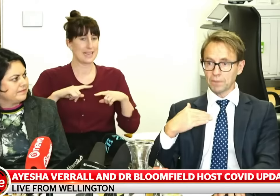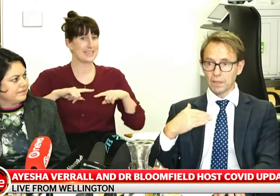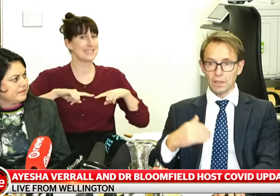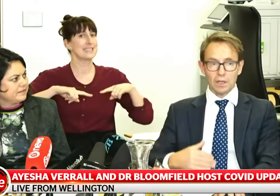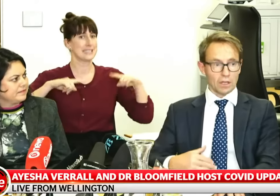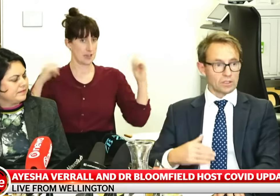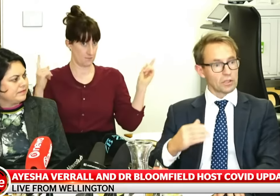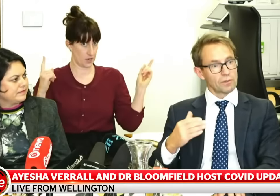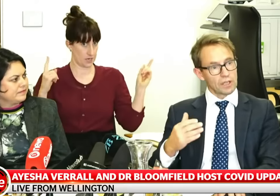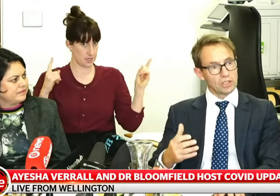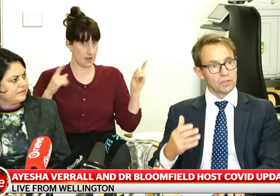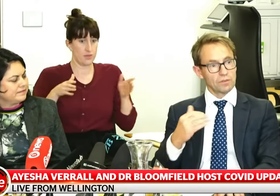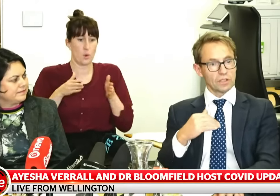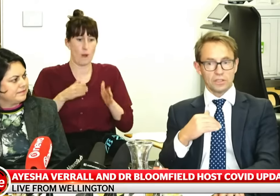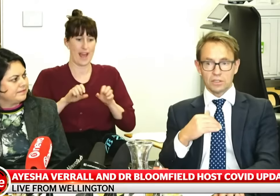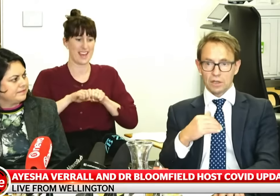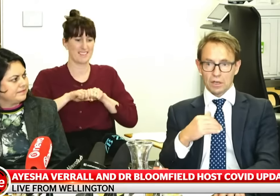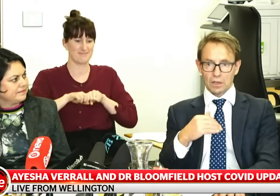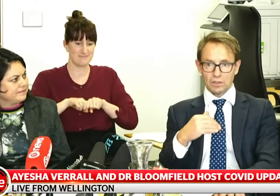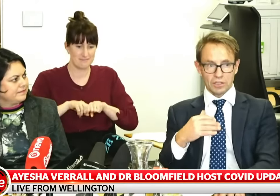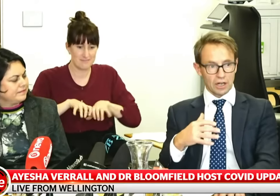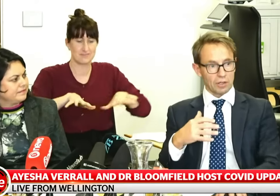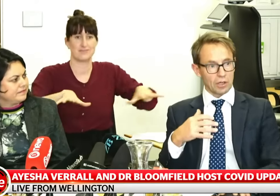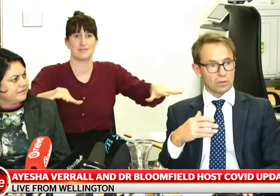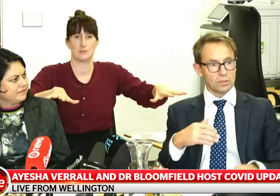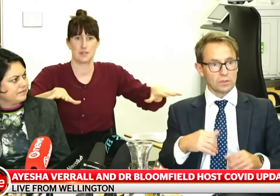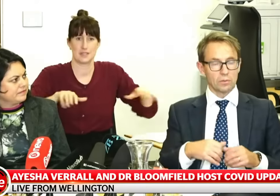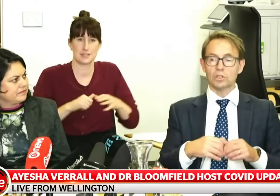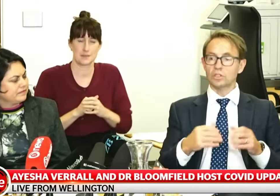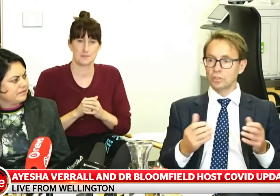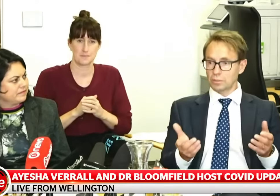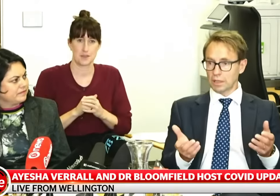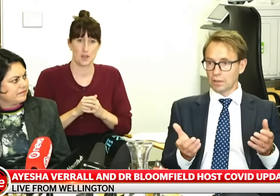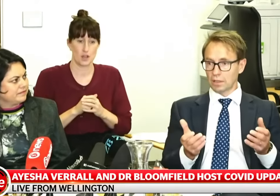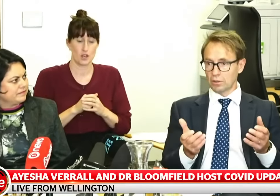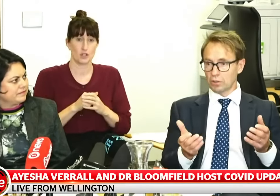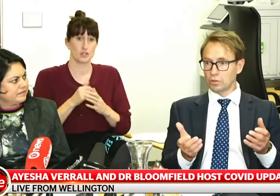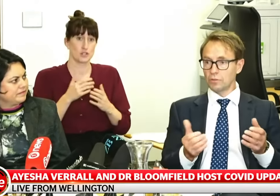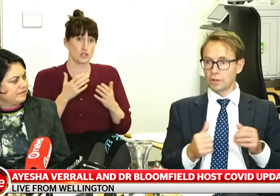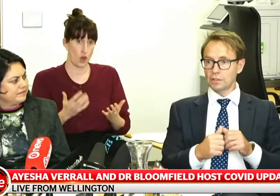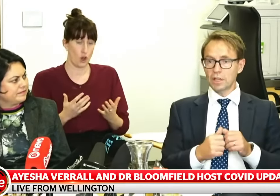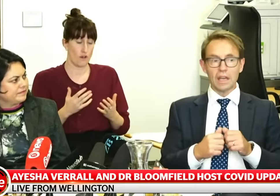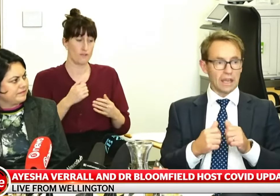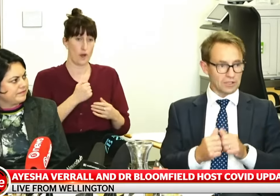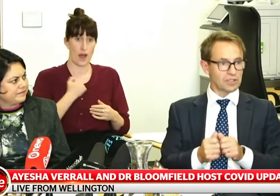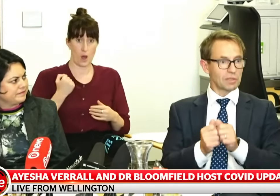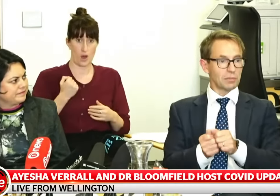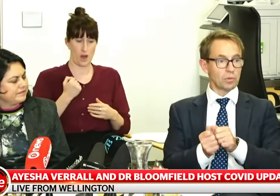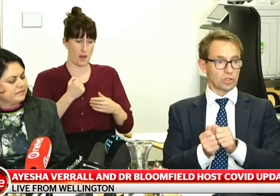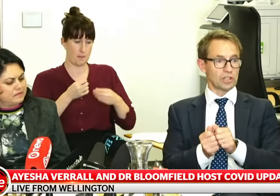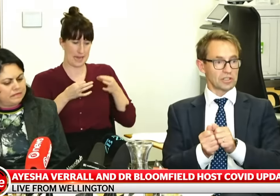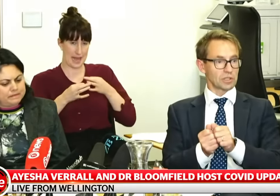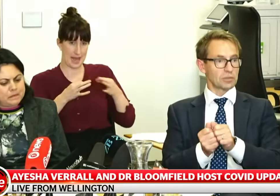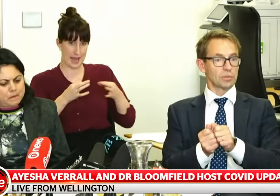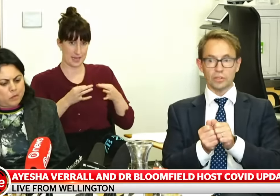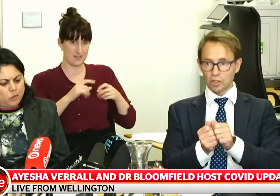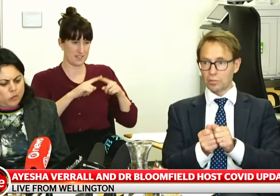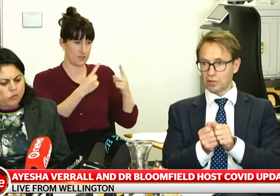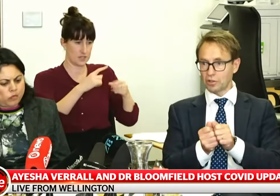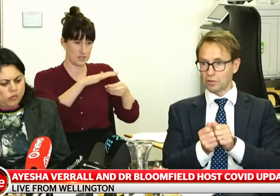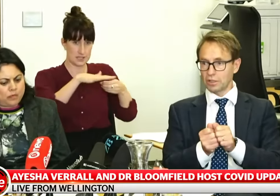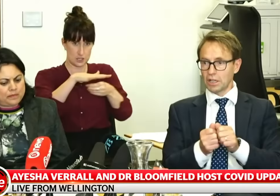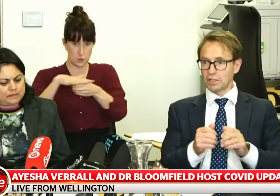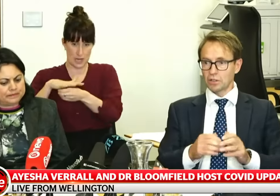transmissibility. And so for each of these scenarios, we're assuming that the new variant has to be more transmissible